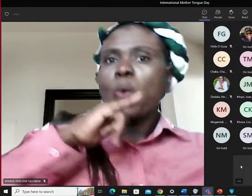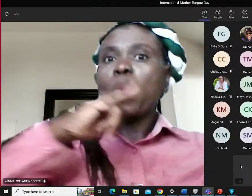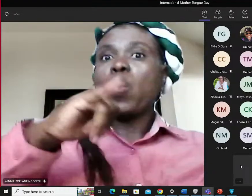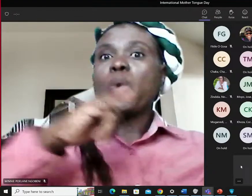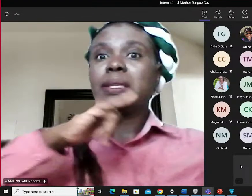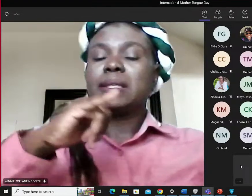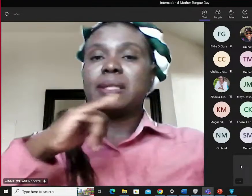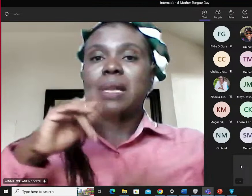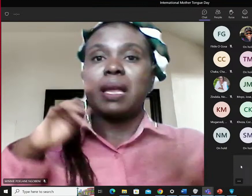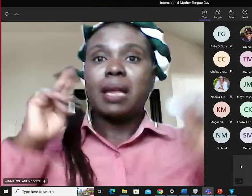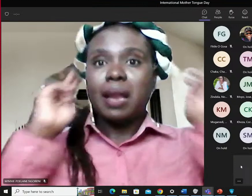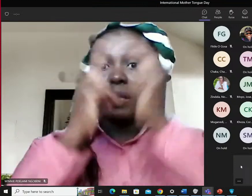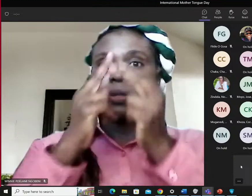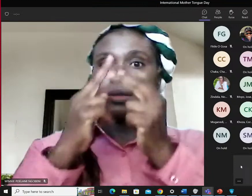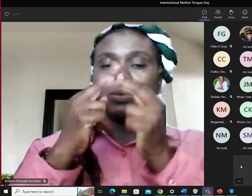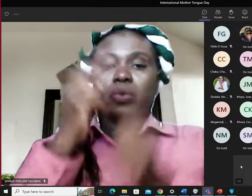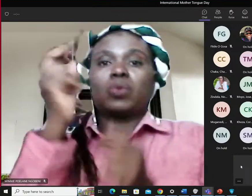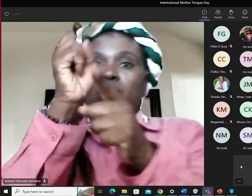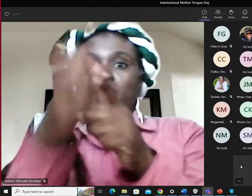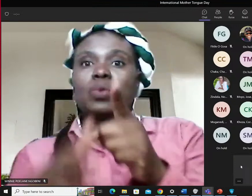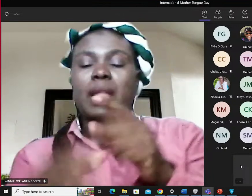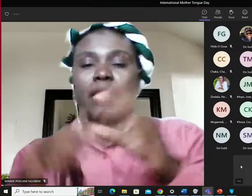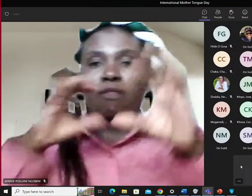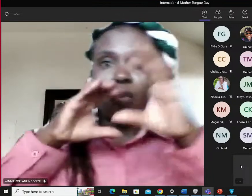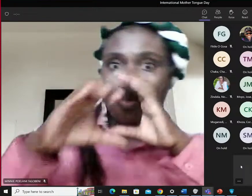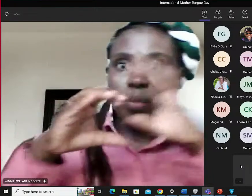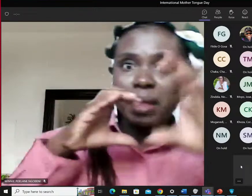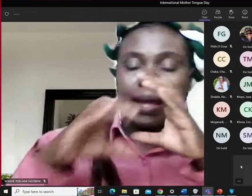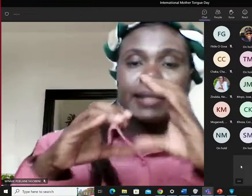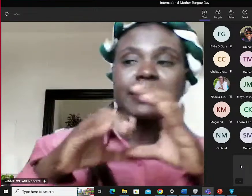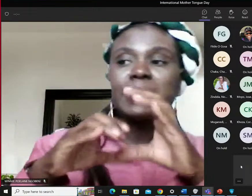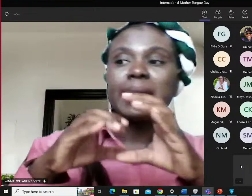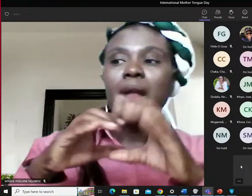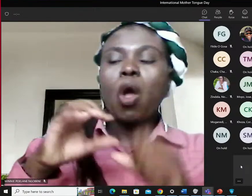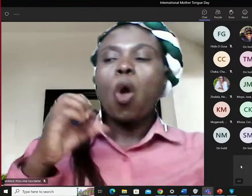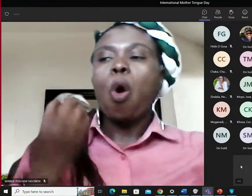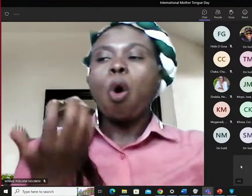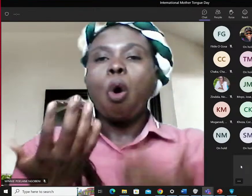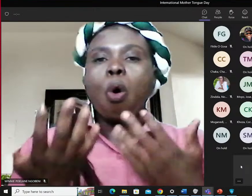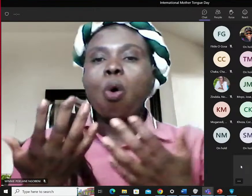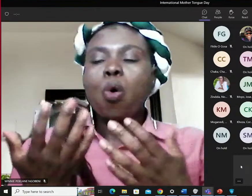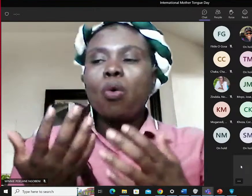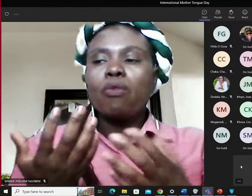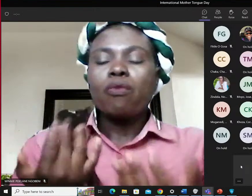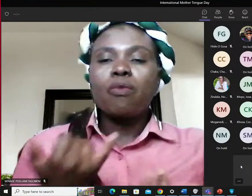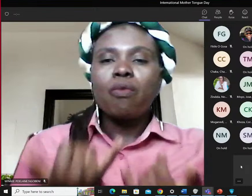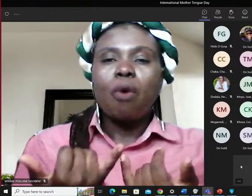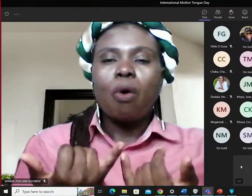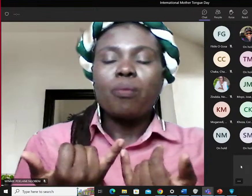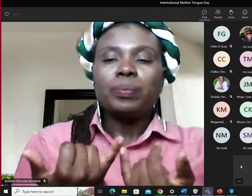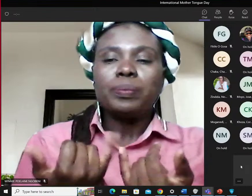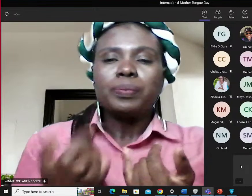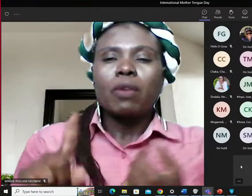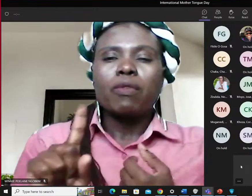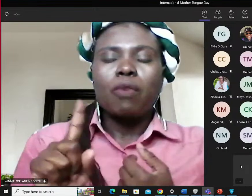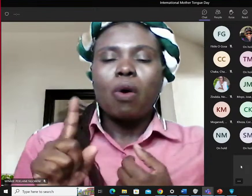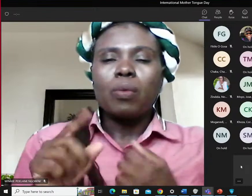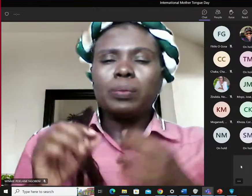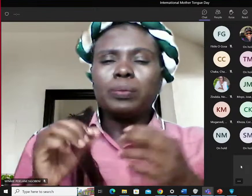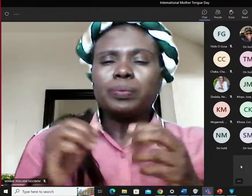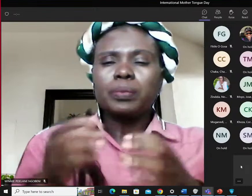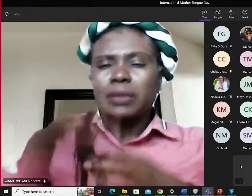students for communication or as media of instruction. This was in line with